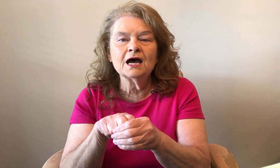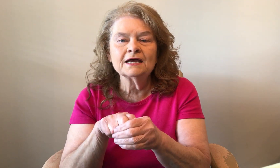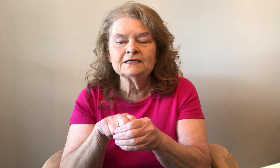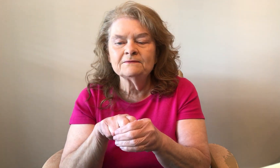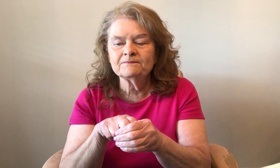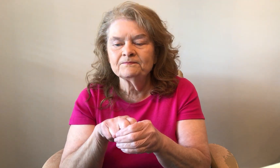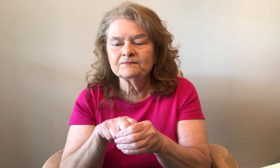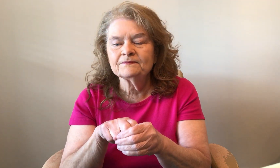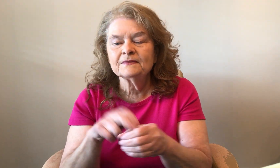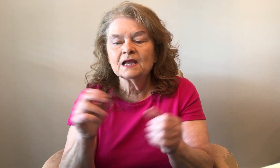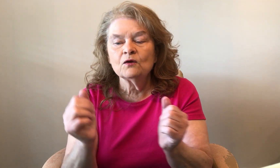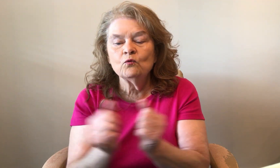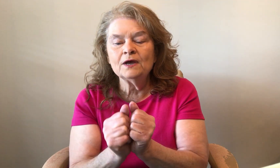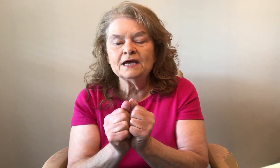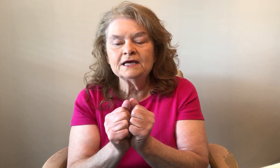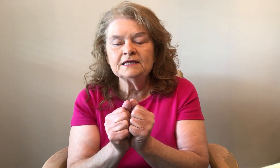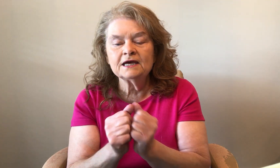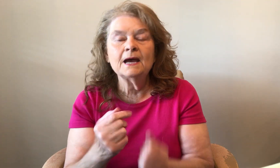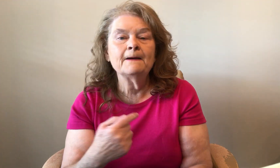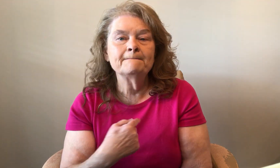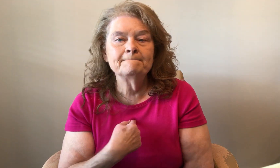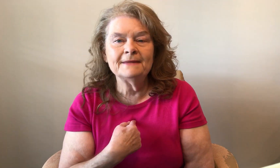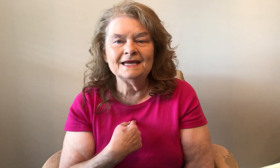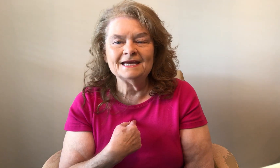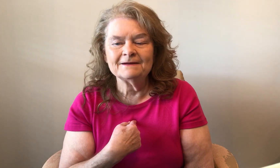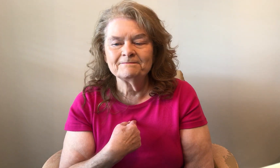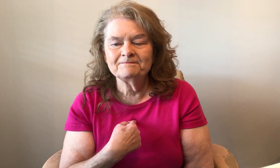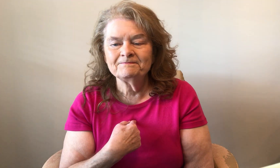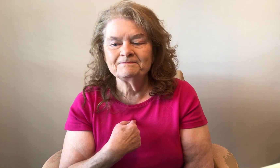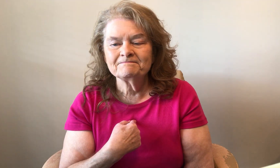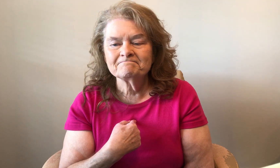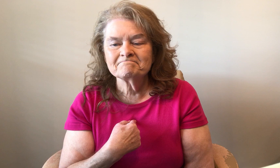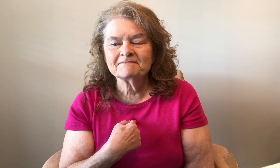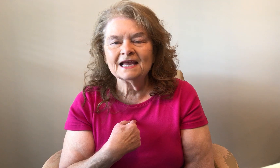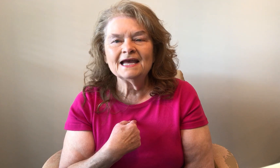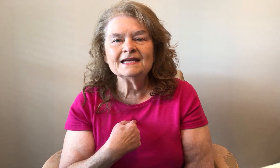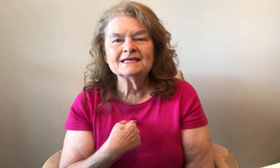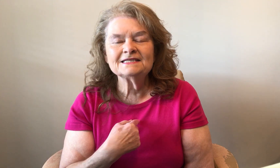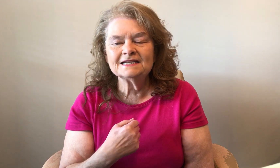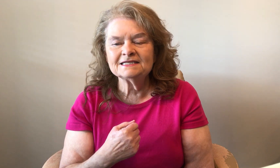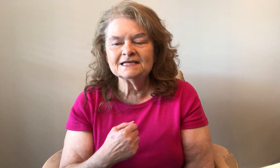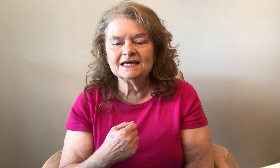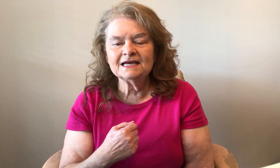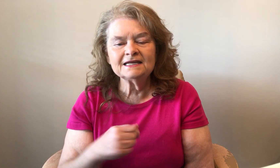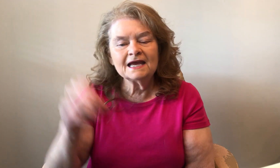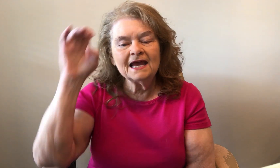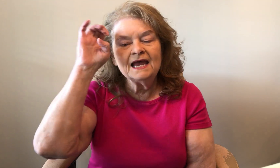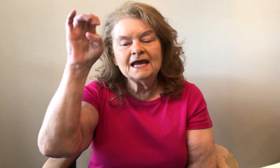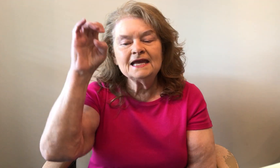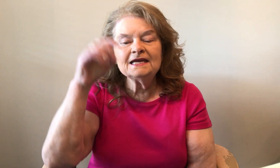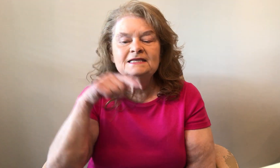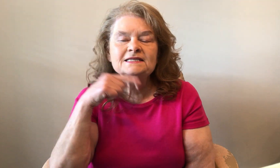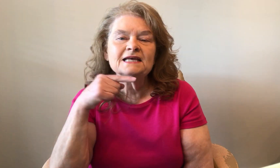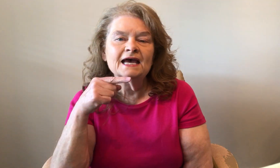ride with me. Okay, sentence again. He